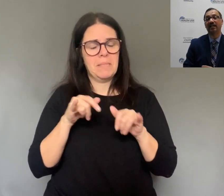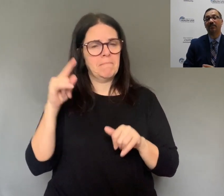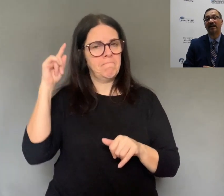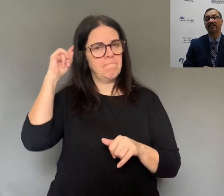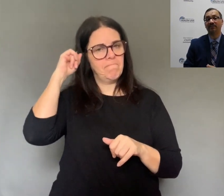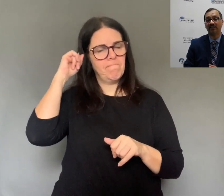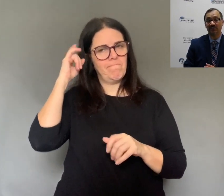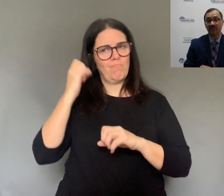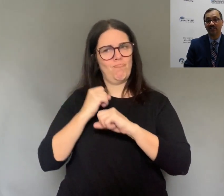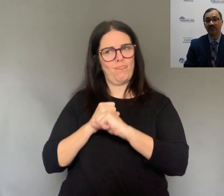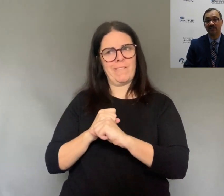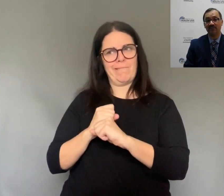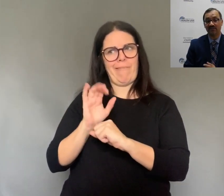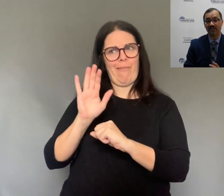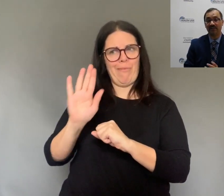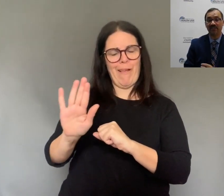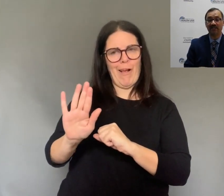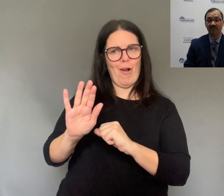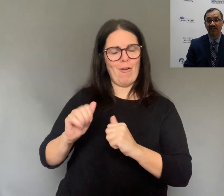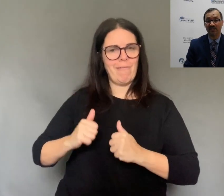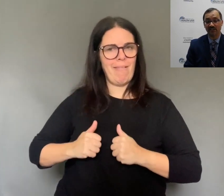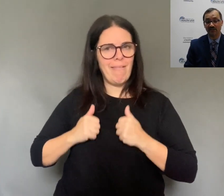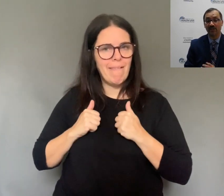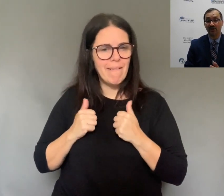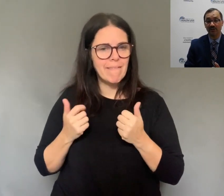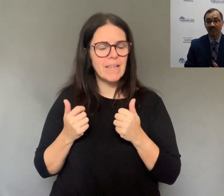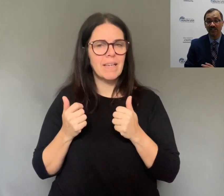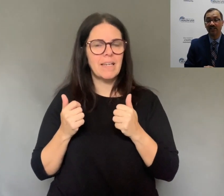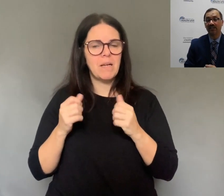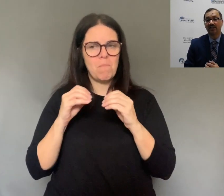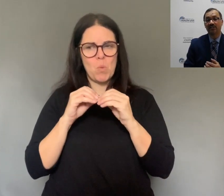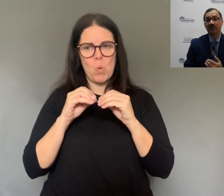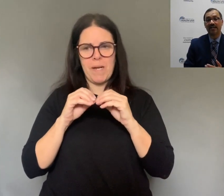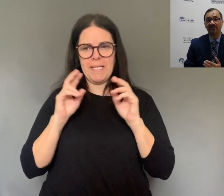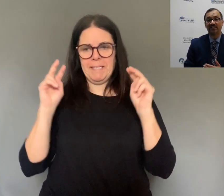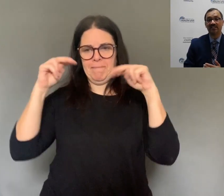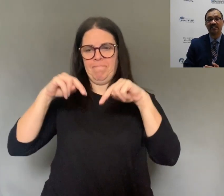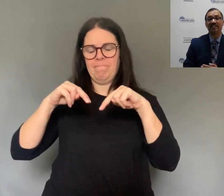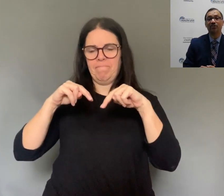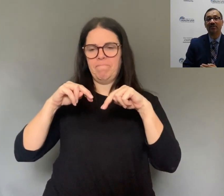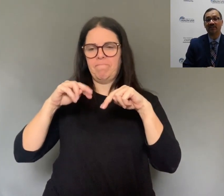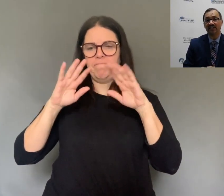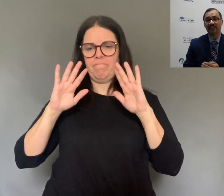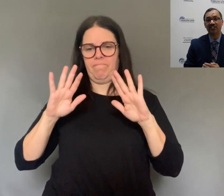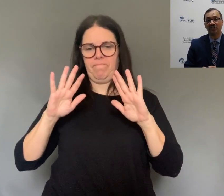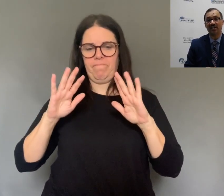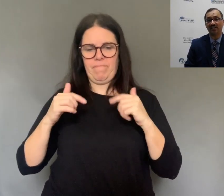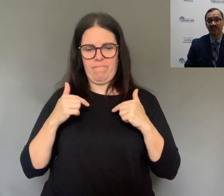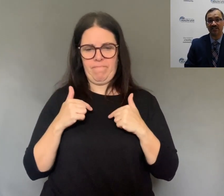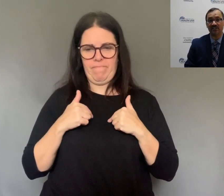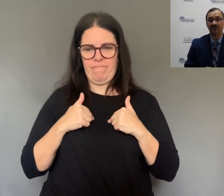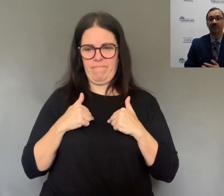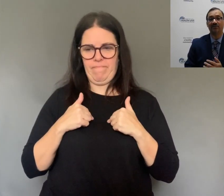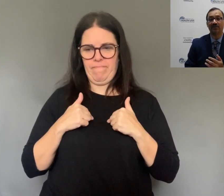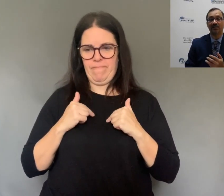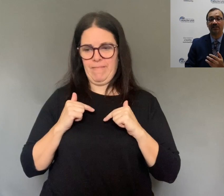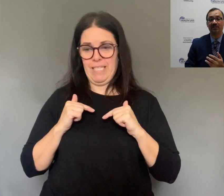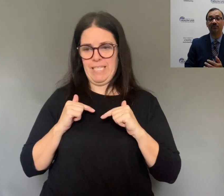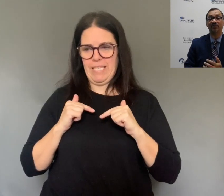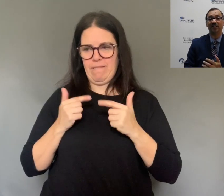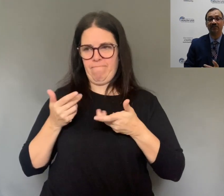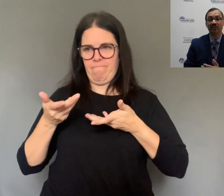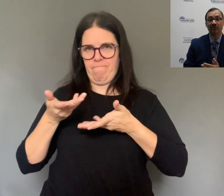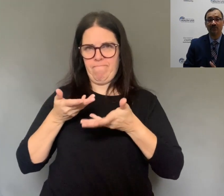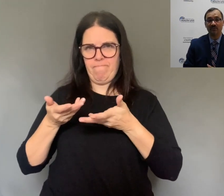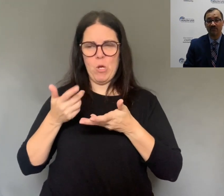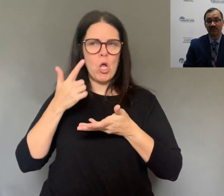anything bad that we can bring to them, it may not be a good thing. So as much as it's difficult and challenging to